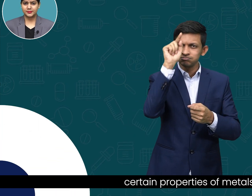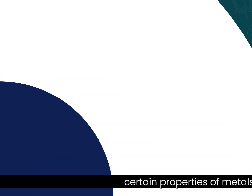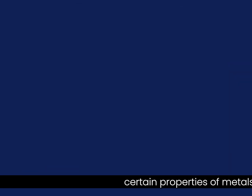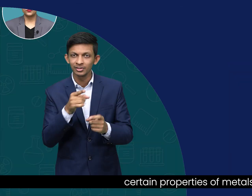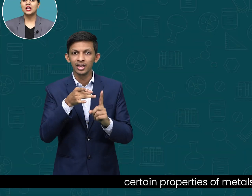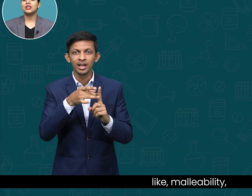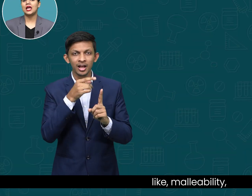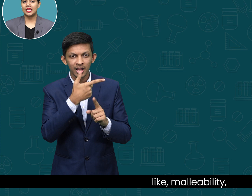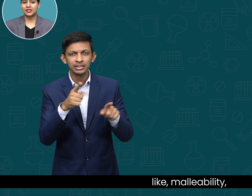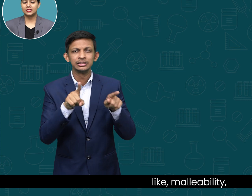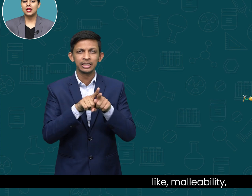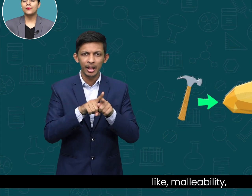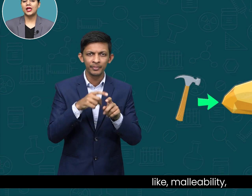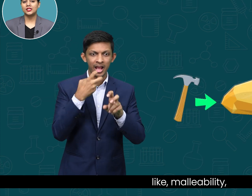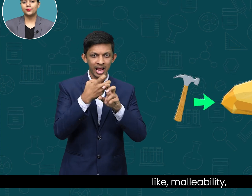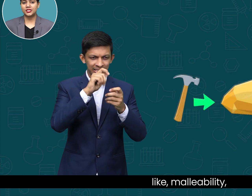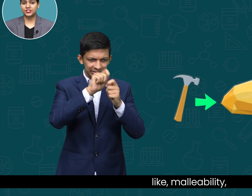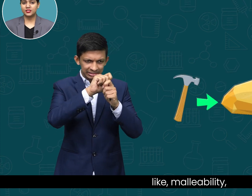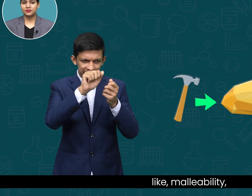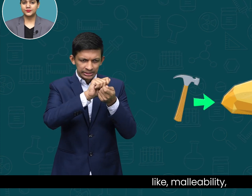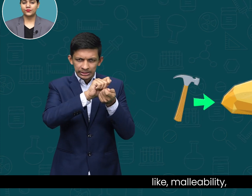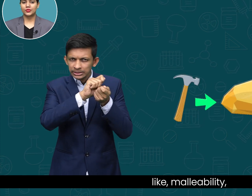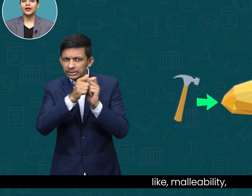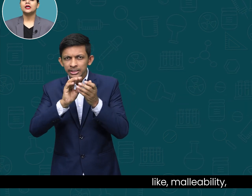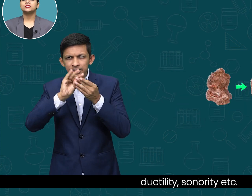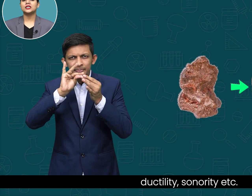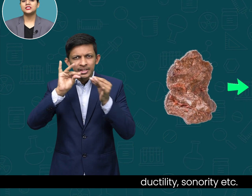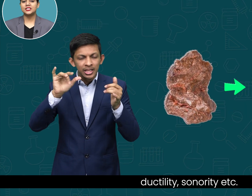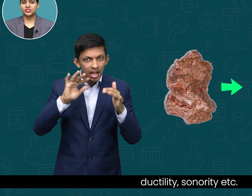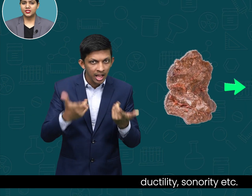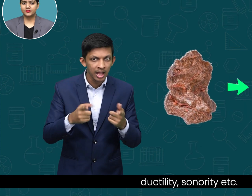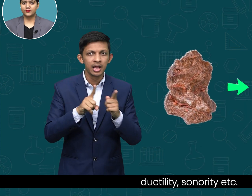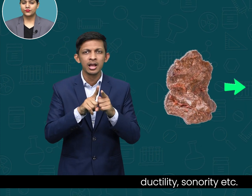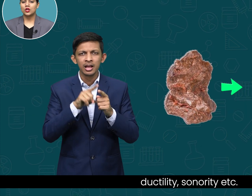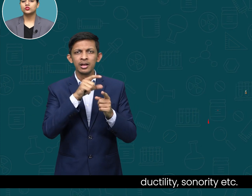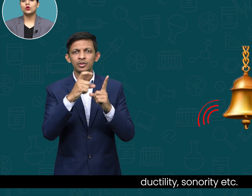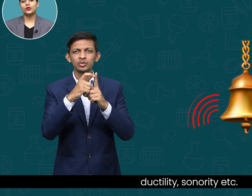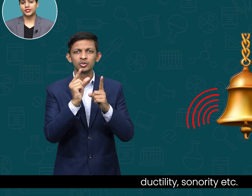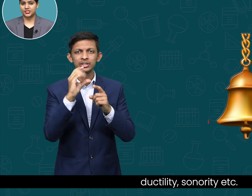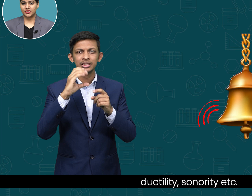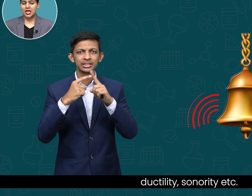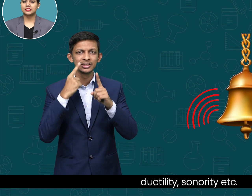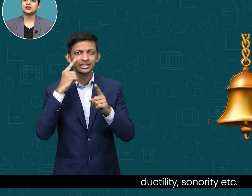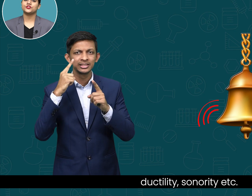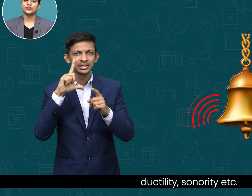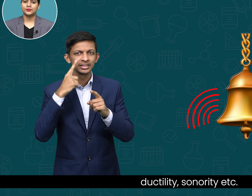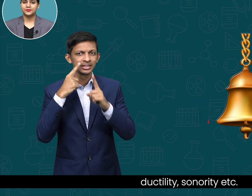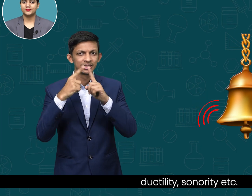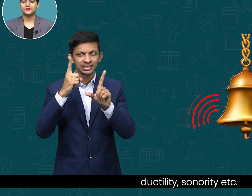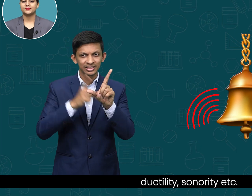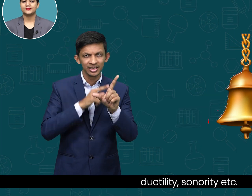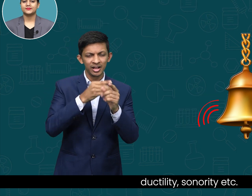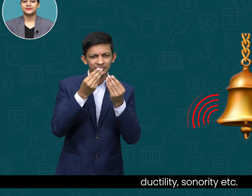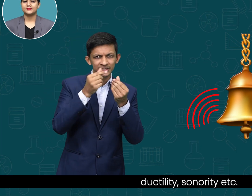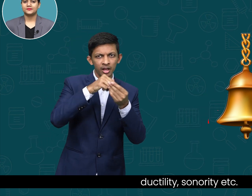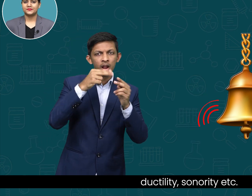metals like malleability, ductility, sonority, etc.